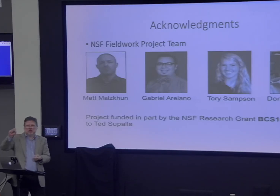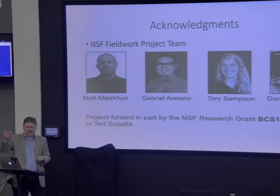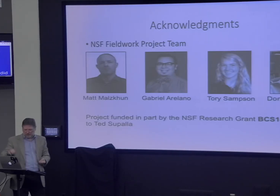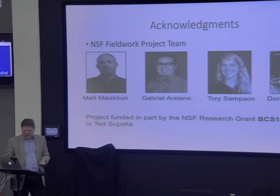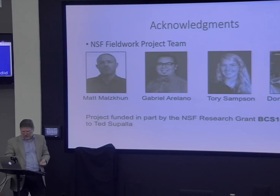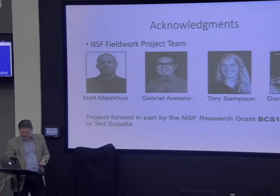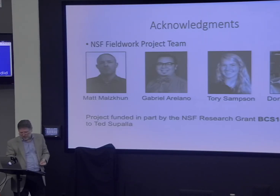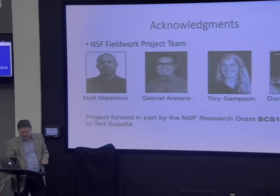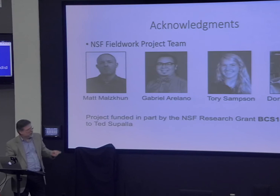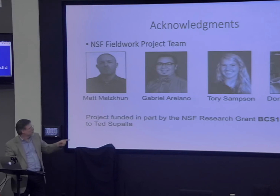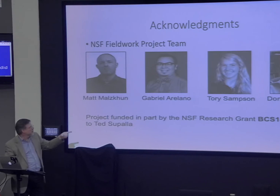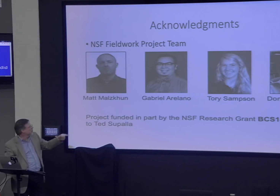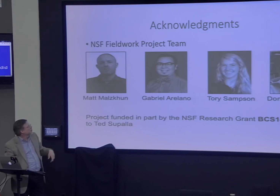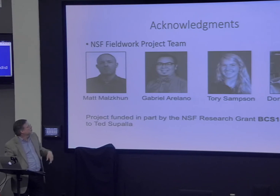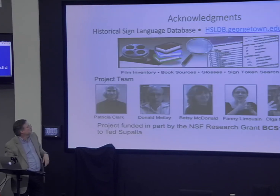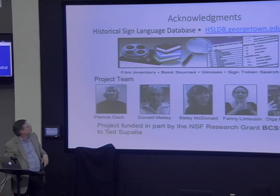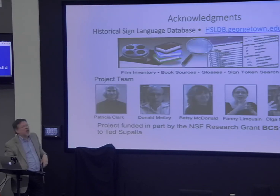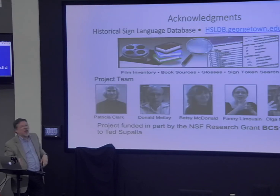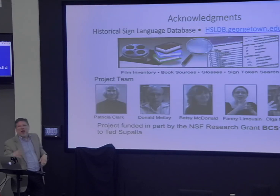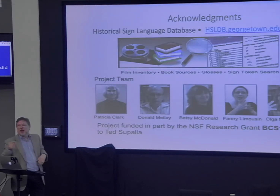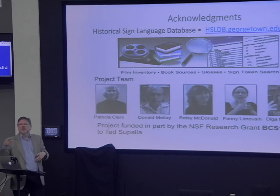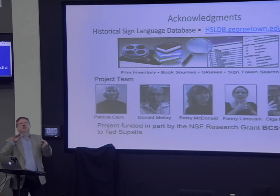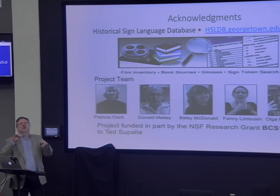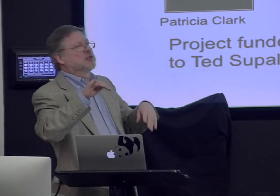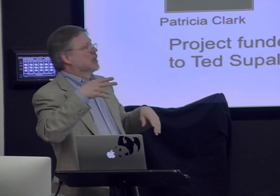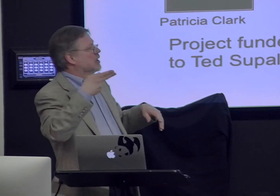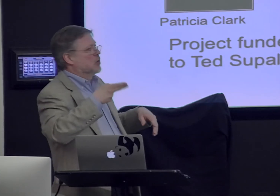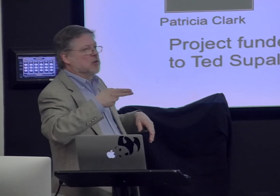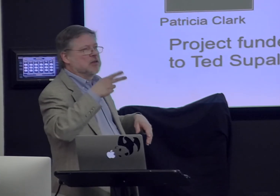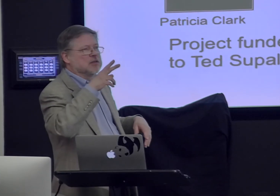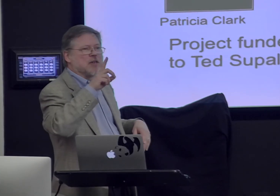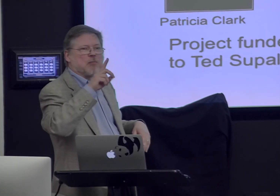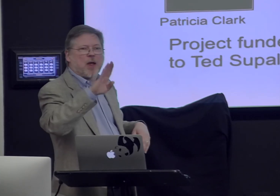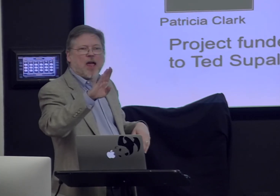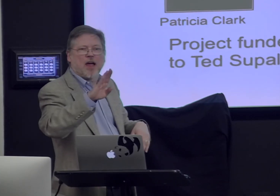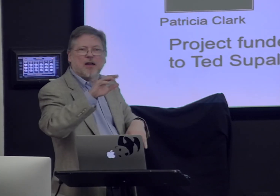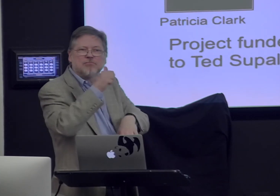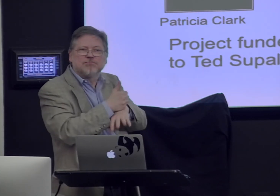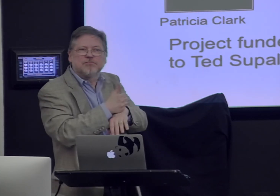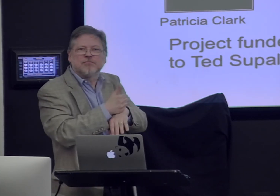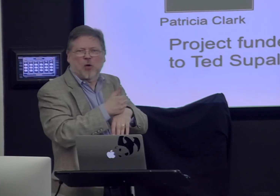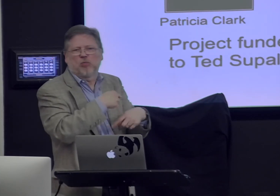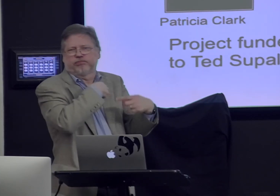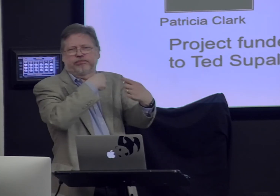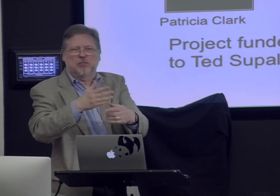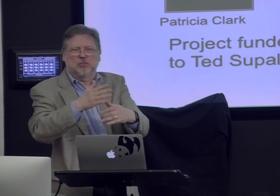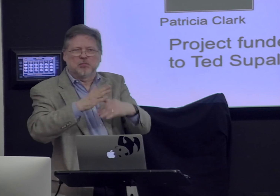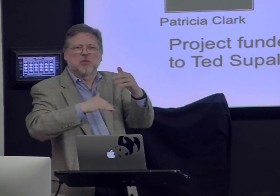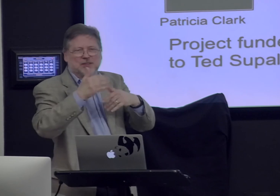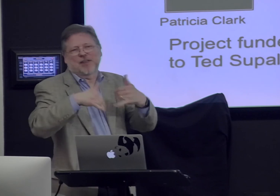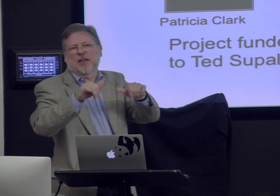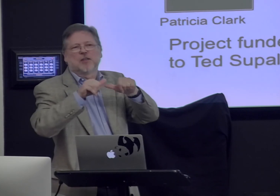to collect data. Gabriel Arellano and Tori Sampson also did a great deal of work. Don